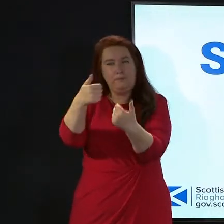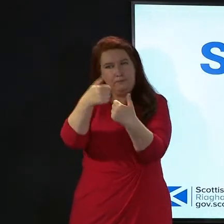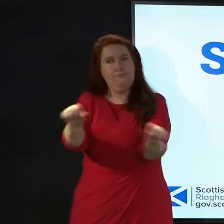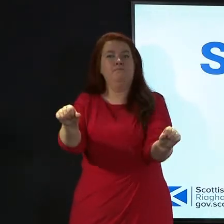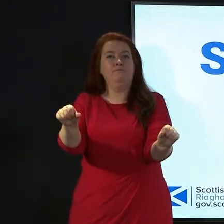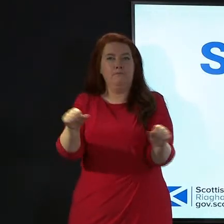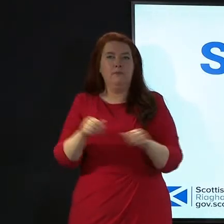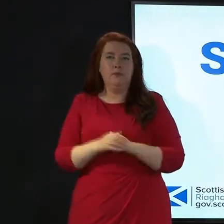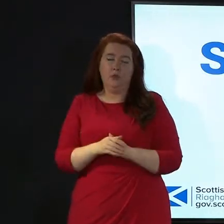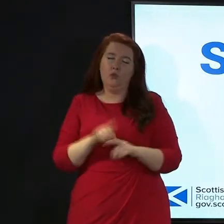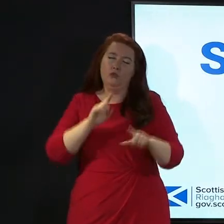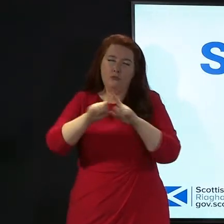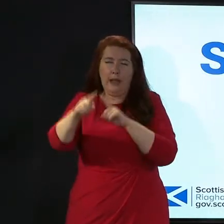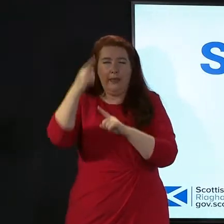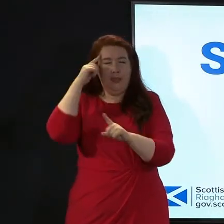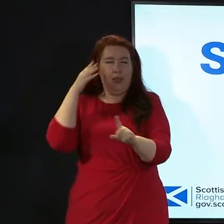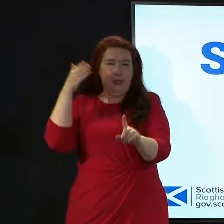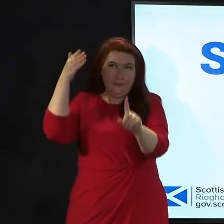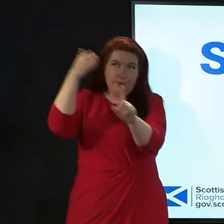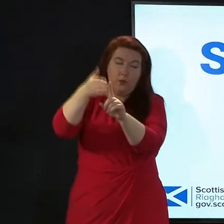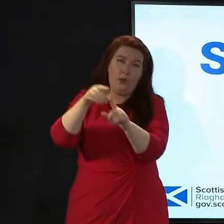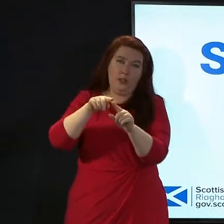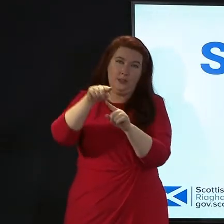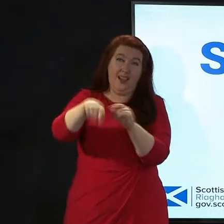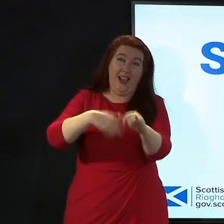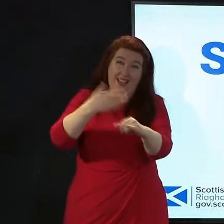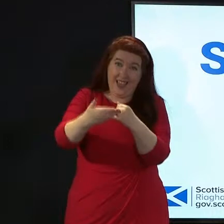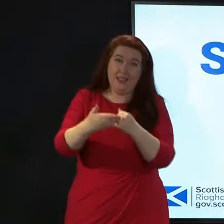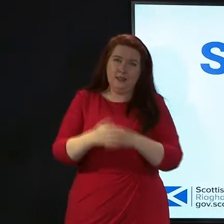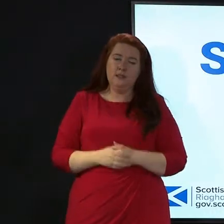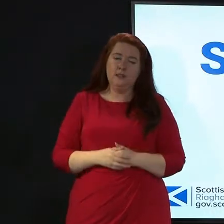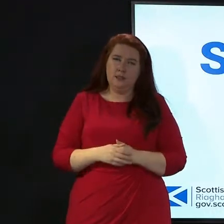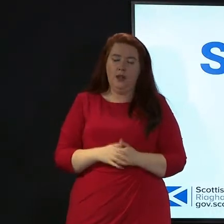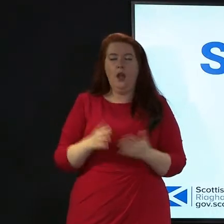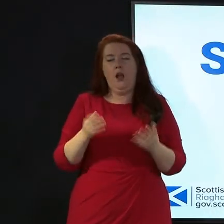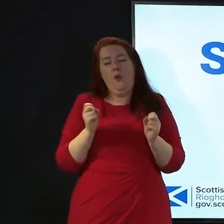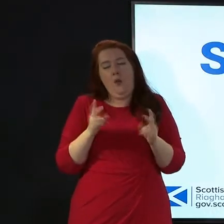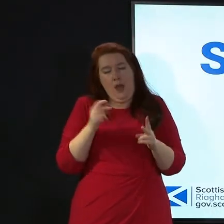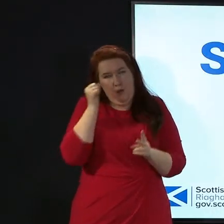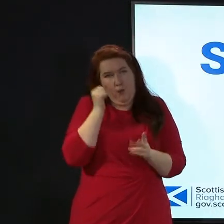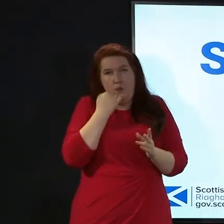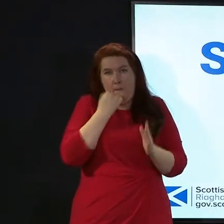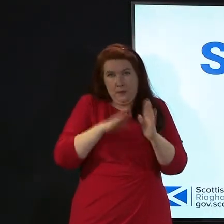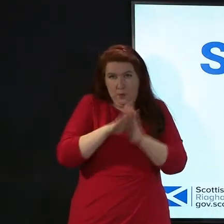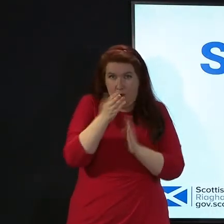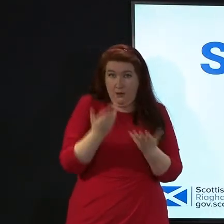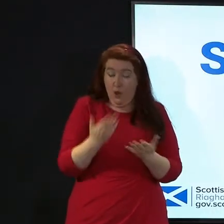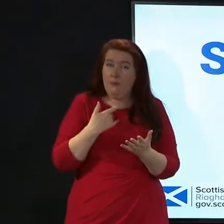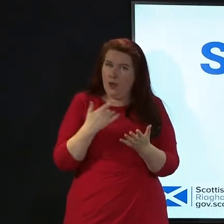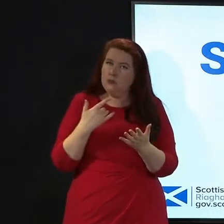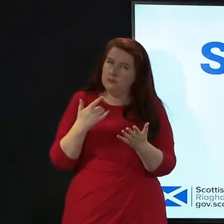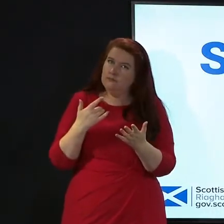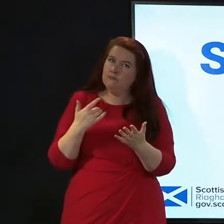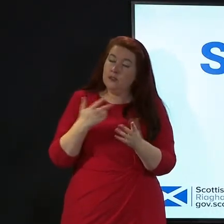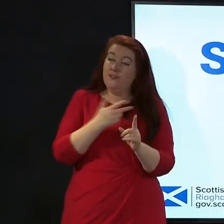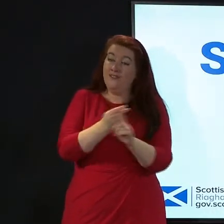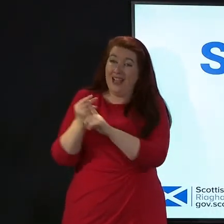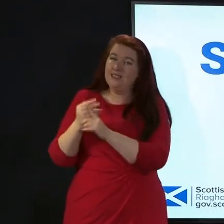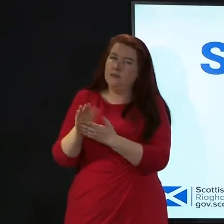everybody to keep our eyes on that light, because we are notwithstanding what we're seeing right now, we are definitely getting there because of the